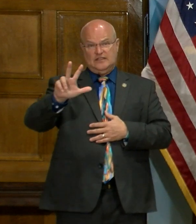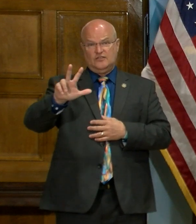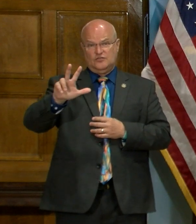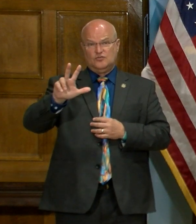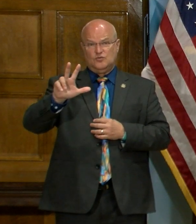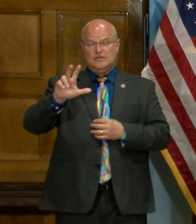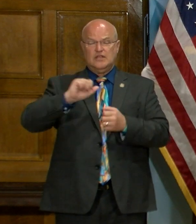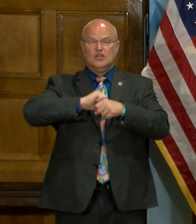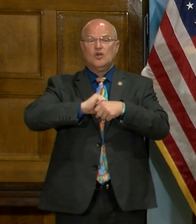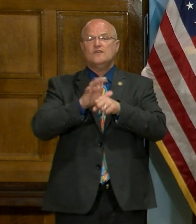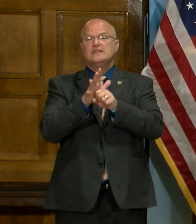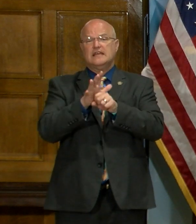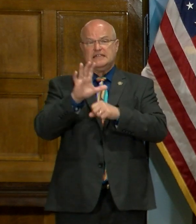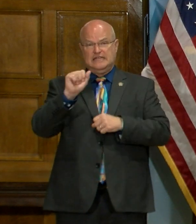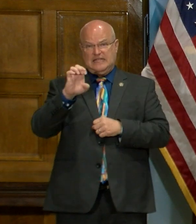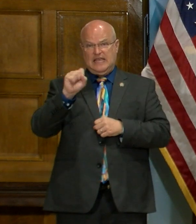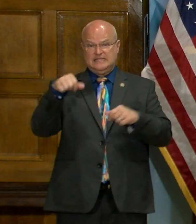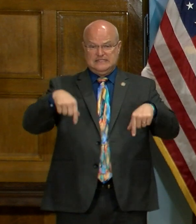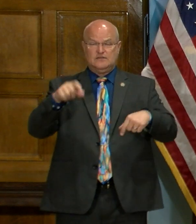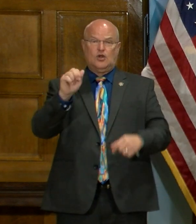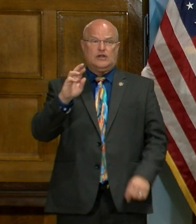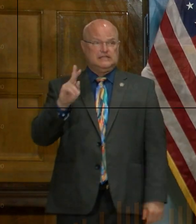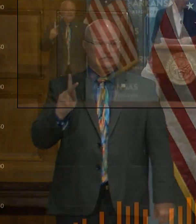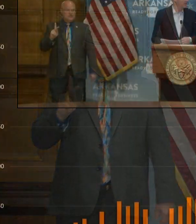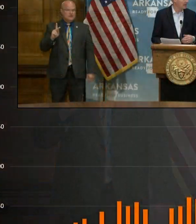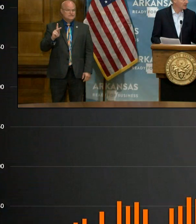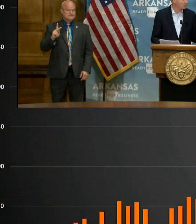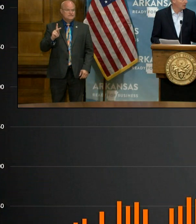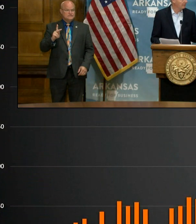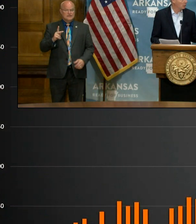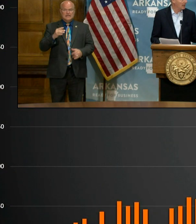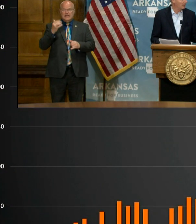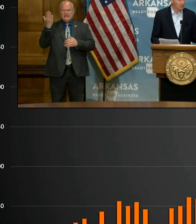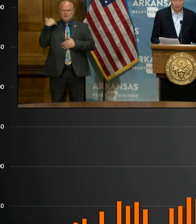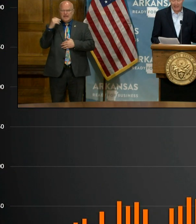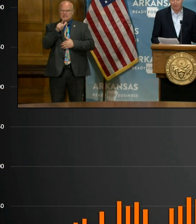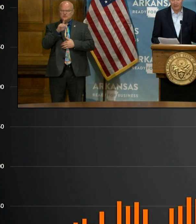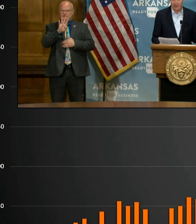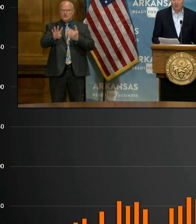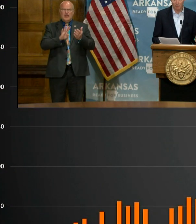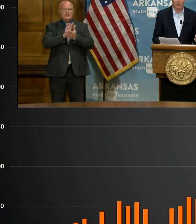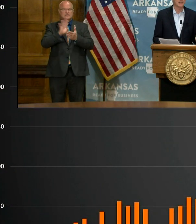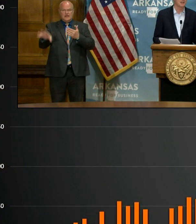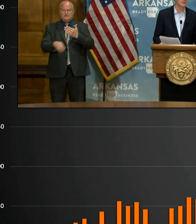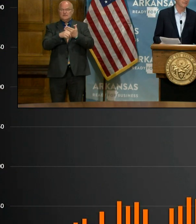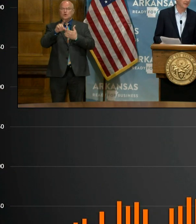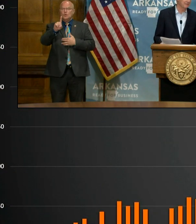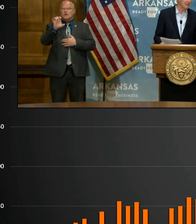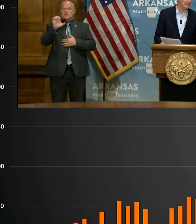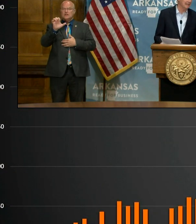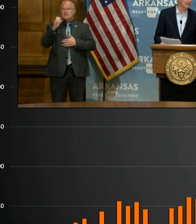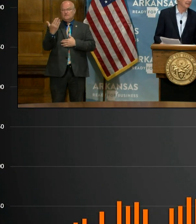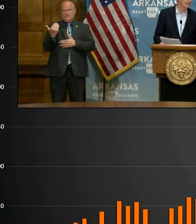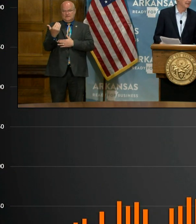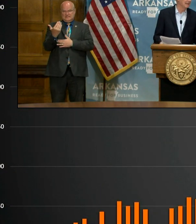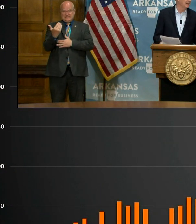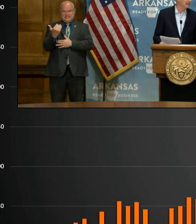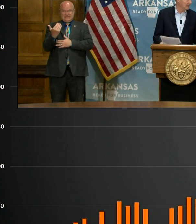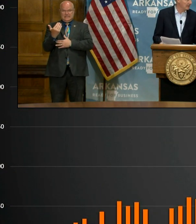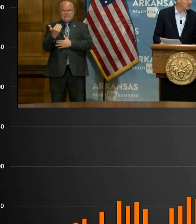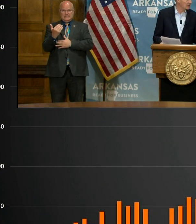4,463 COVID-19 cases in Arkansas. In the last 24 hours, we have an additional